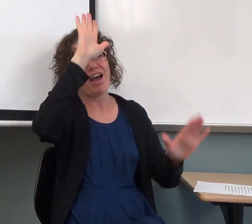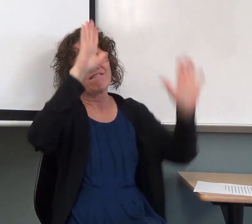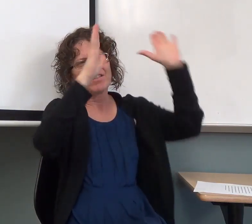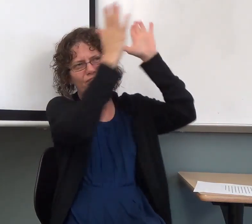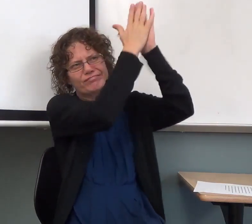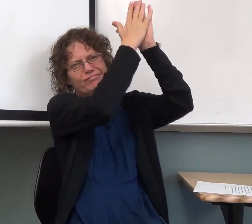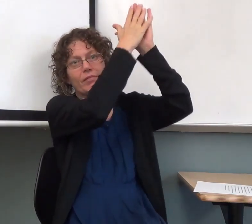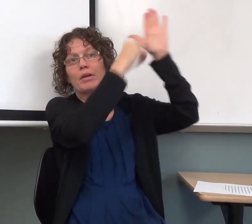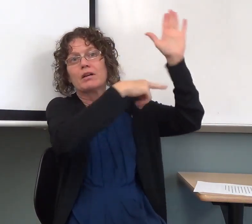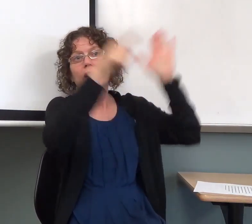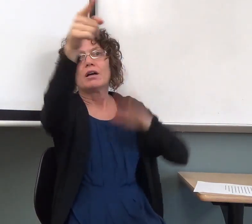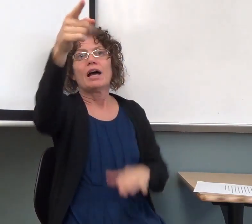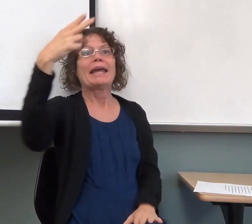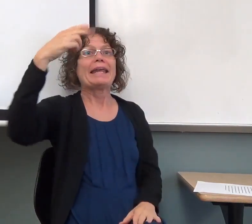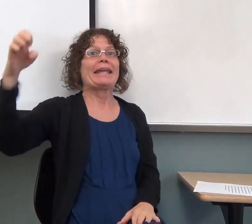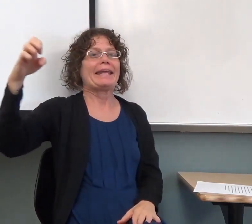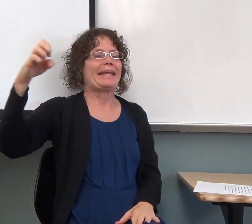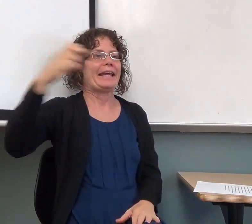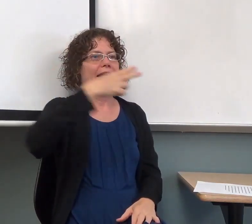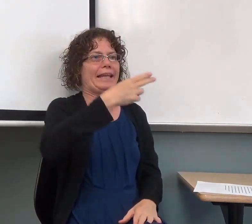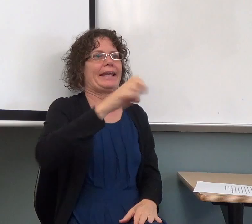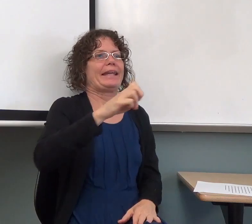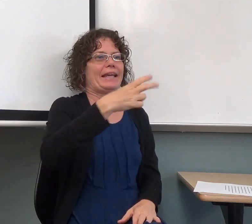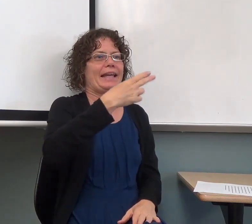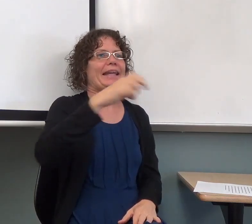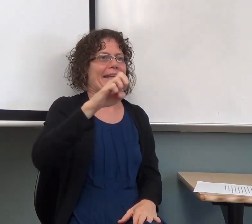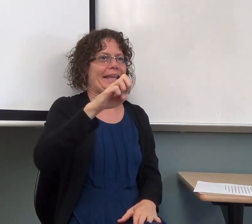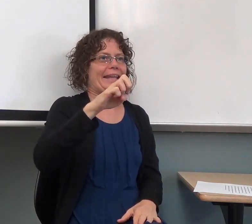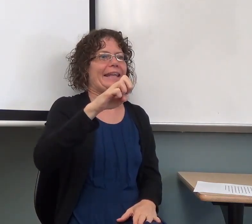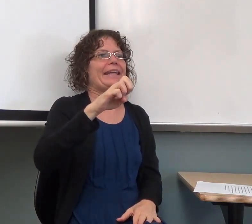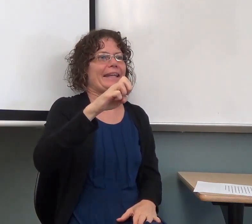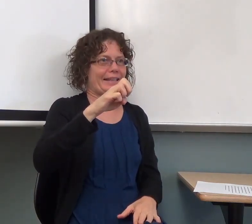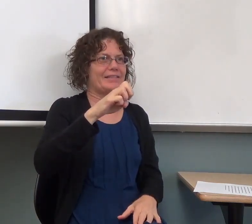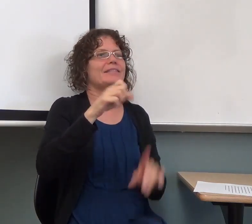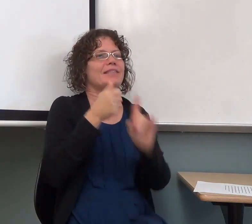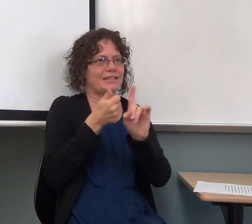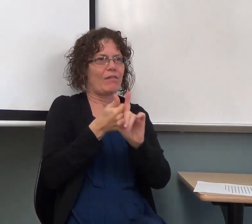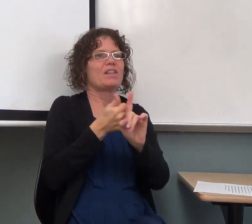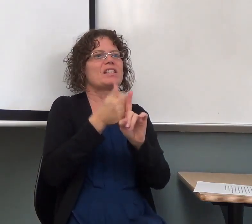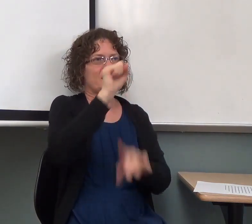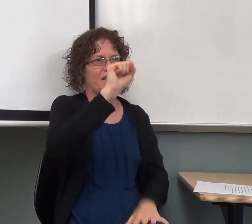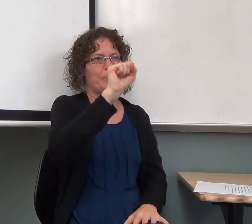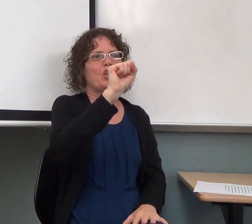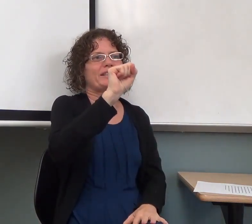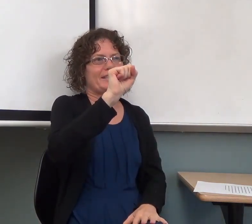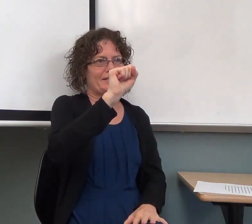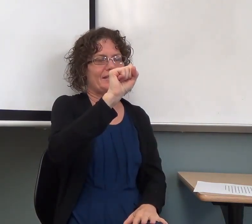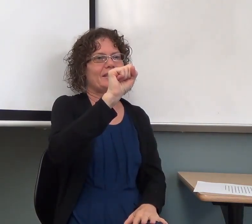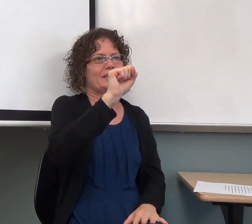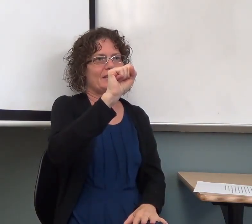ma'am. He. Well done. Good. He. Again, he. This is what kind of part of speech is